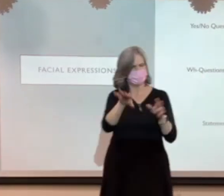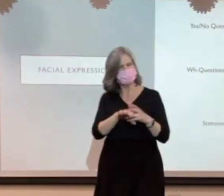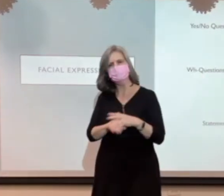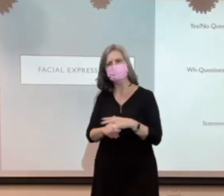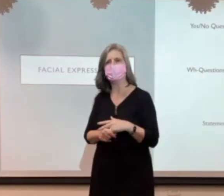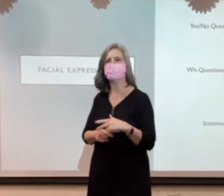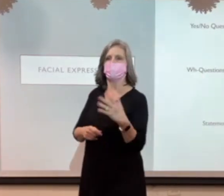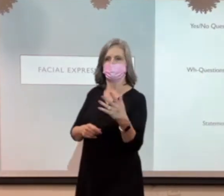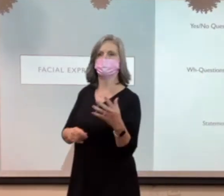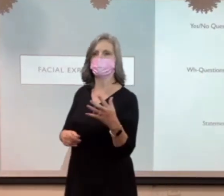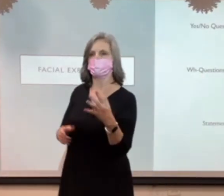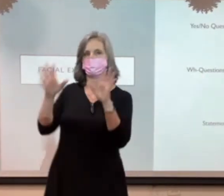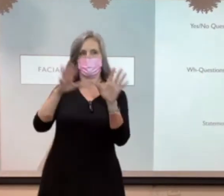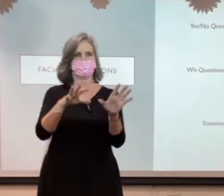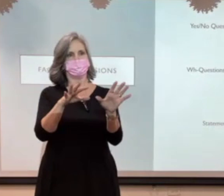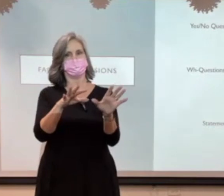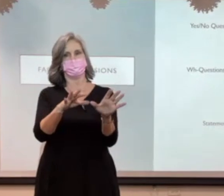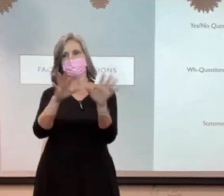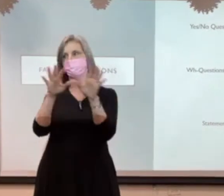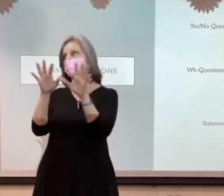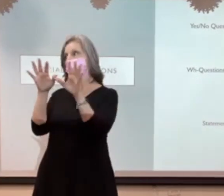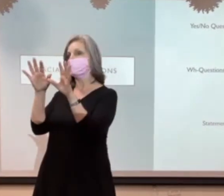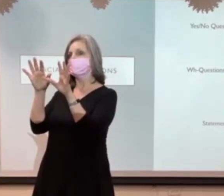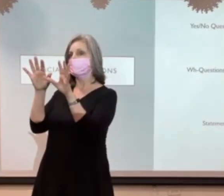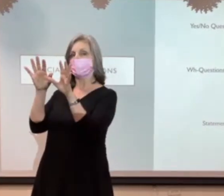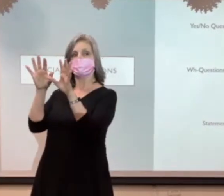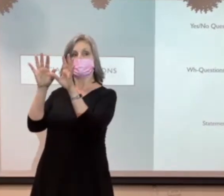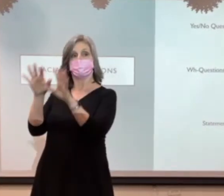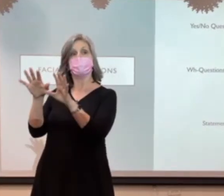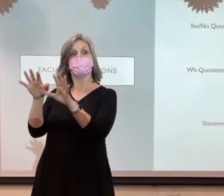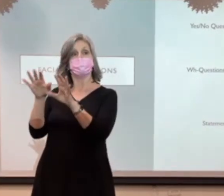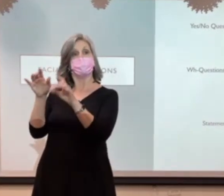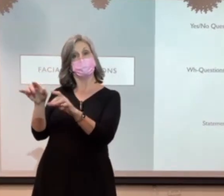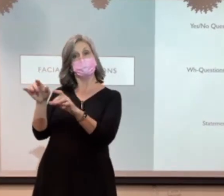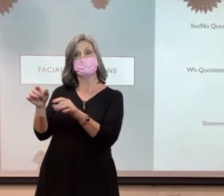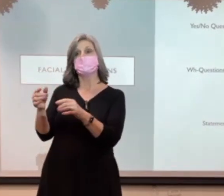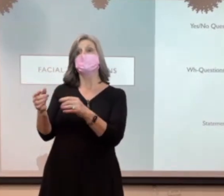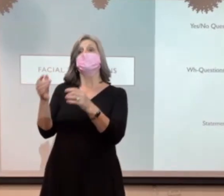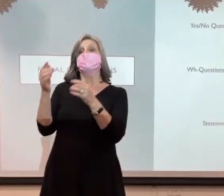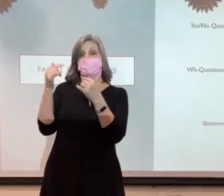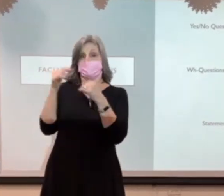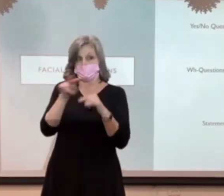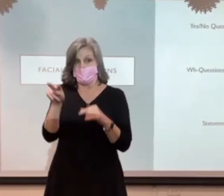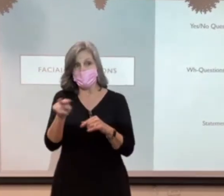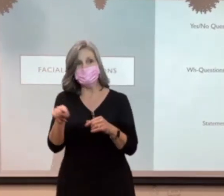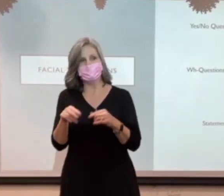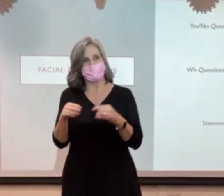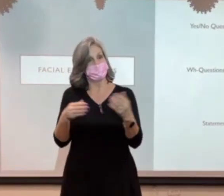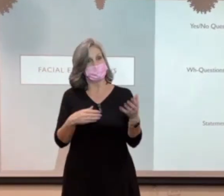fun because it's captioned, but you get a taste of what it's like to watch TV and not really be able to follow the words because you have to read it, right? If you're deaf,